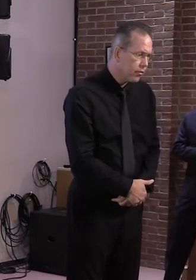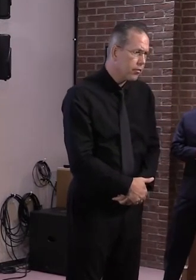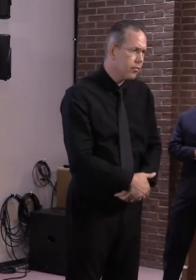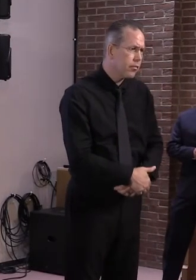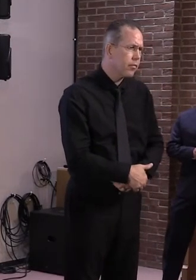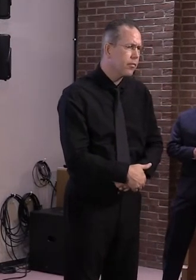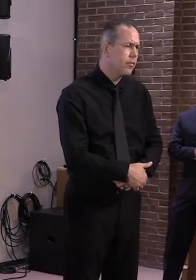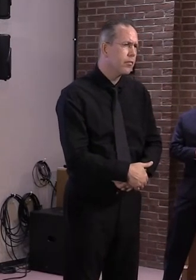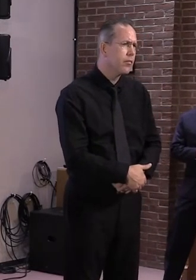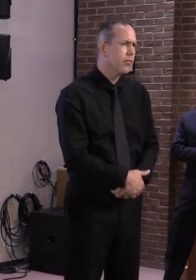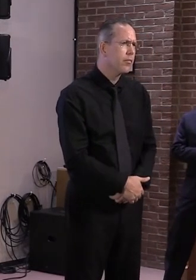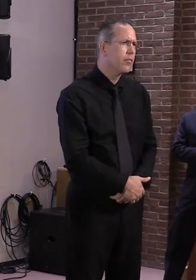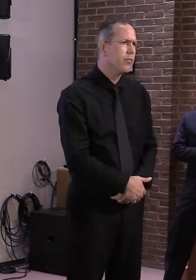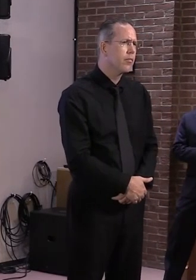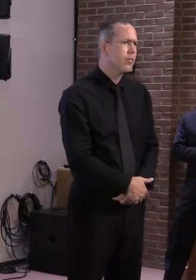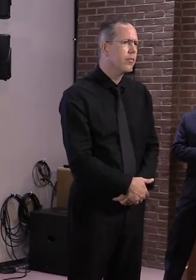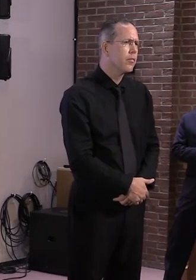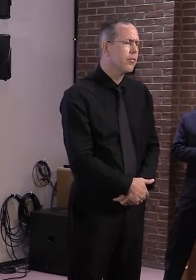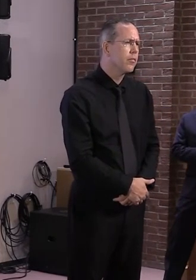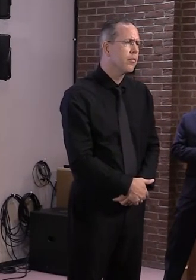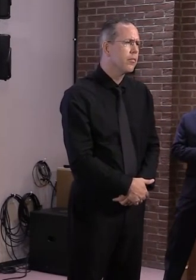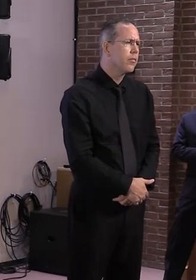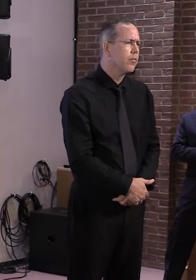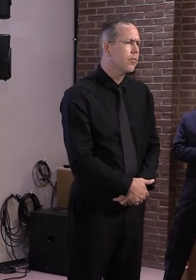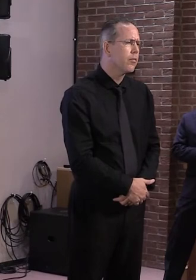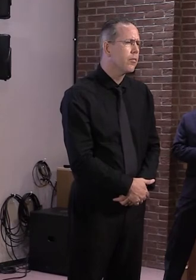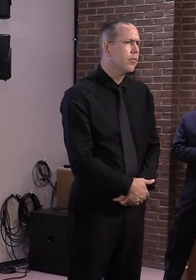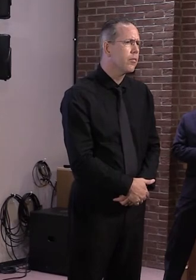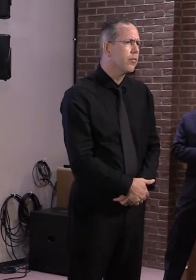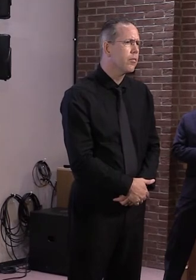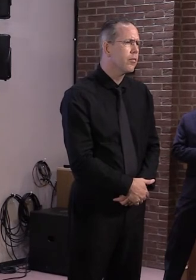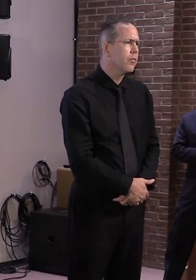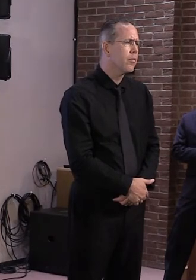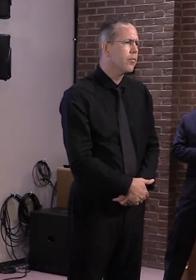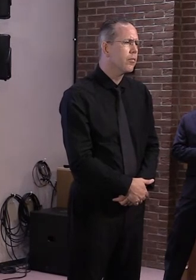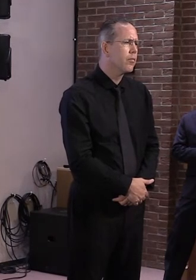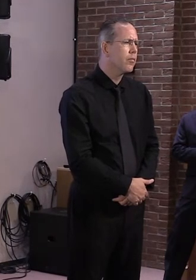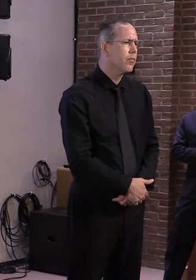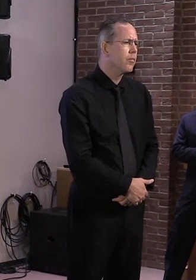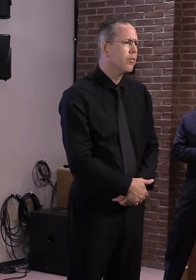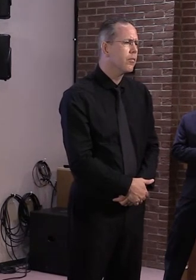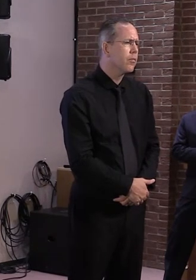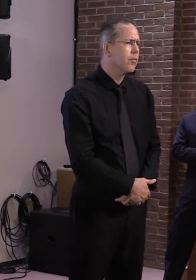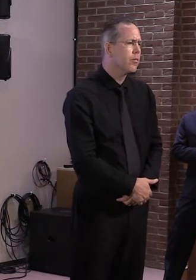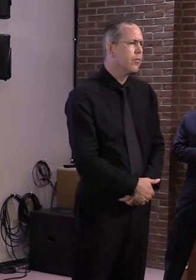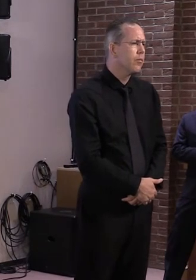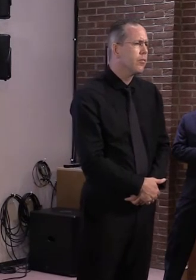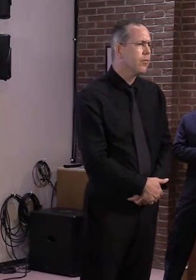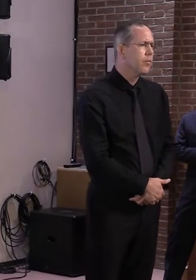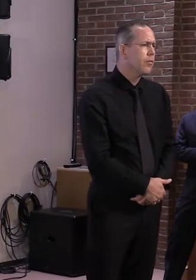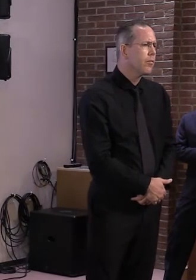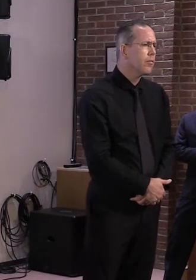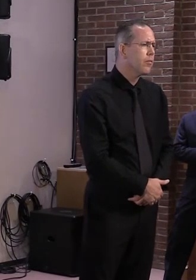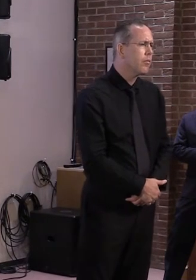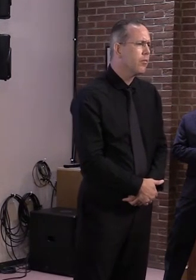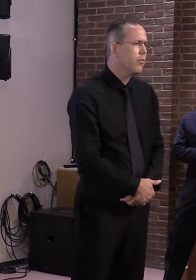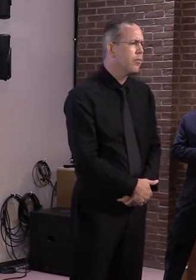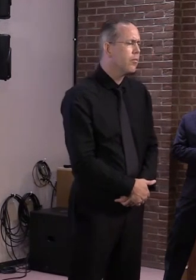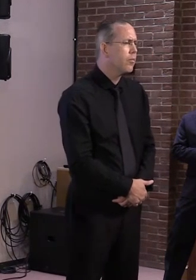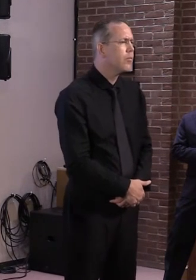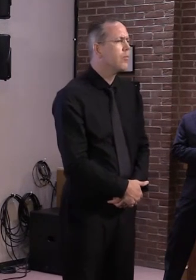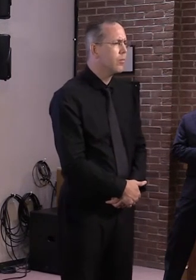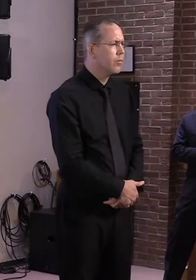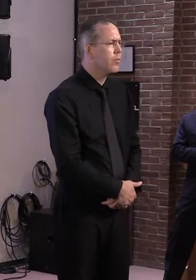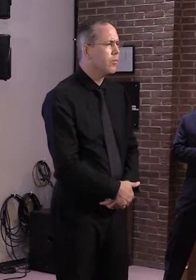Hi. So the regional hockey camp at J-Peak that's been going on earlier this week, mostly involving folks from